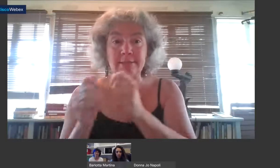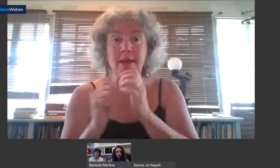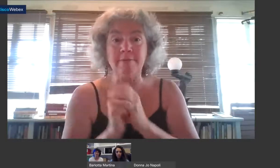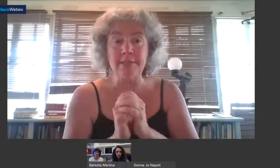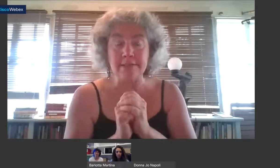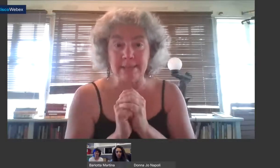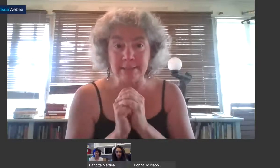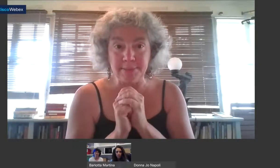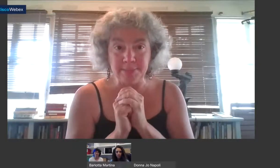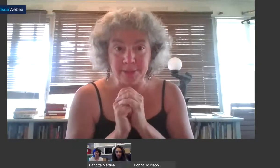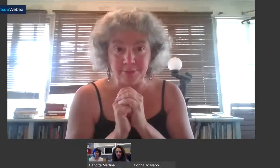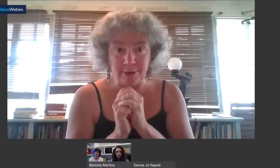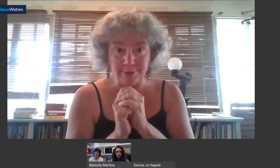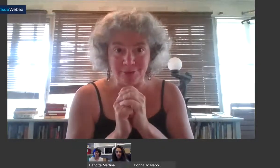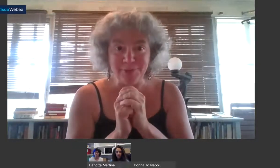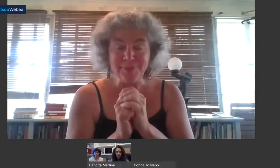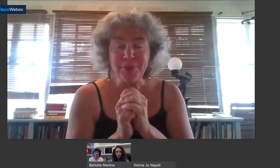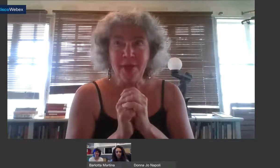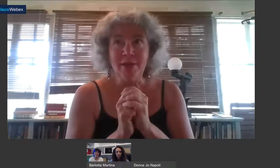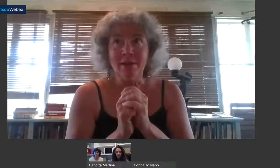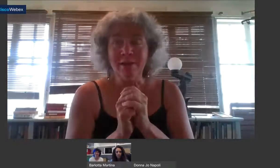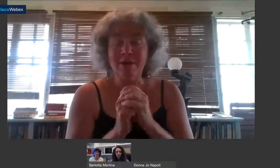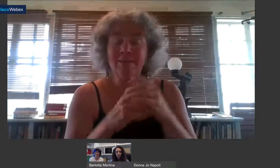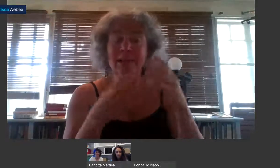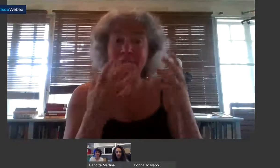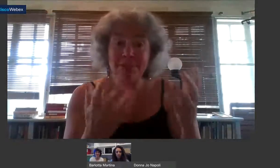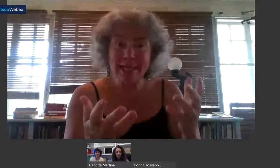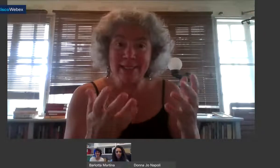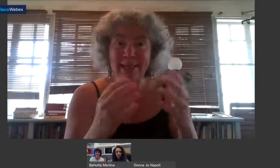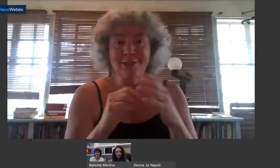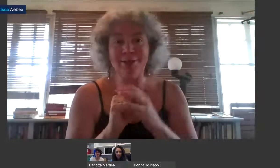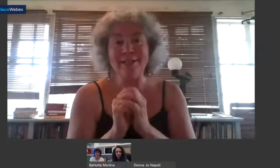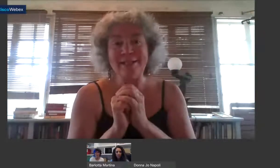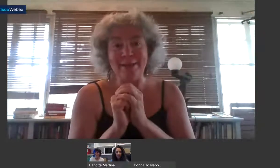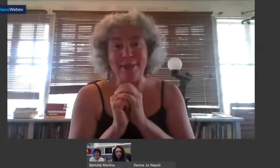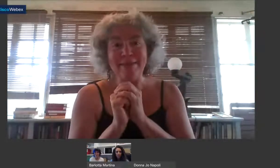of the signs I'm going to put in front of you, or I'm going to pretend like you're going to tell me,